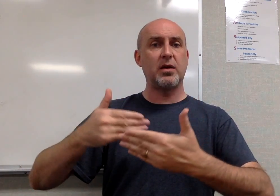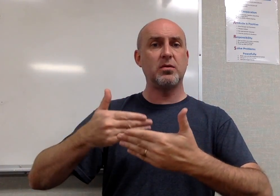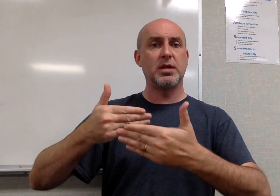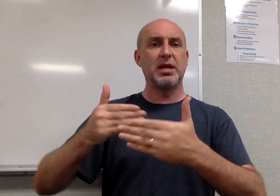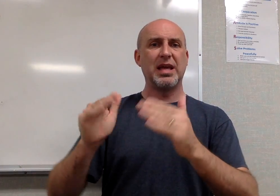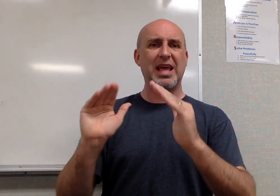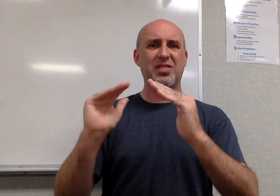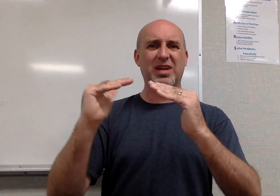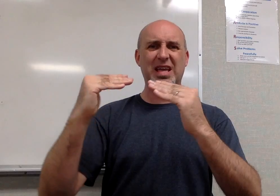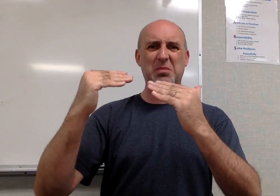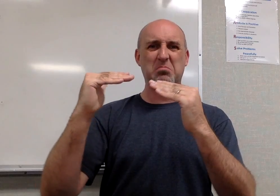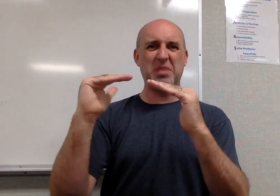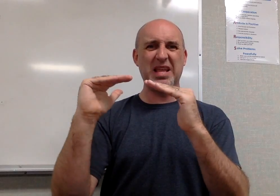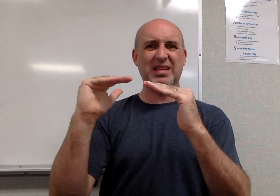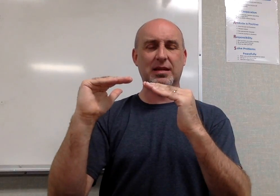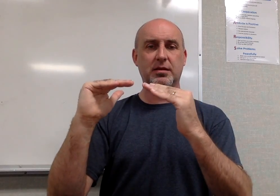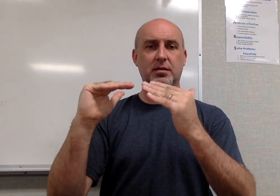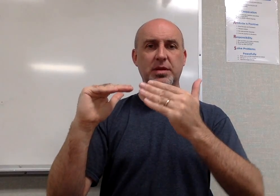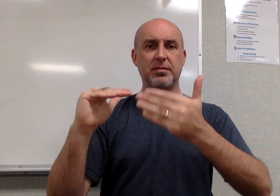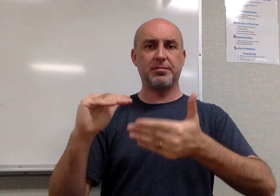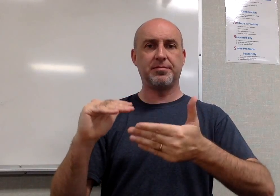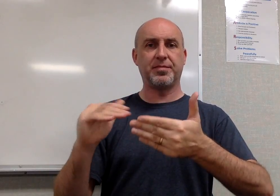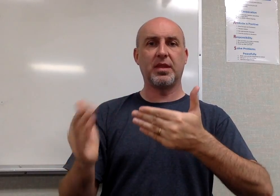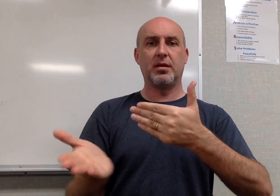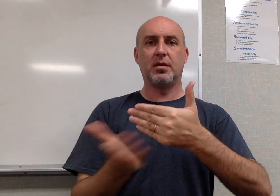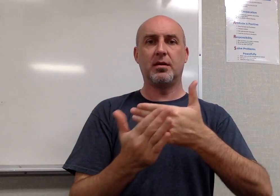out, and they're kind of bent a little bit.